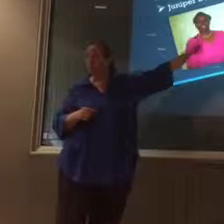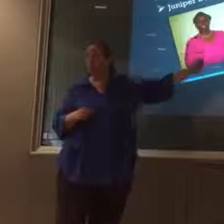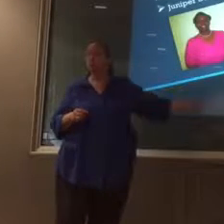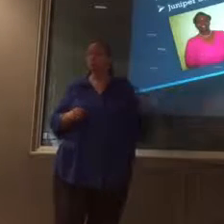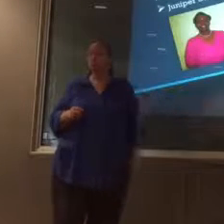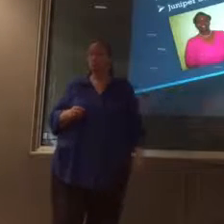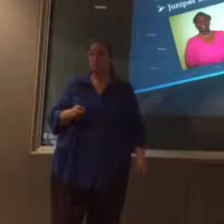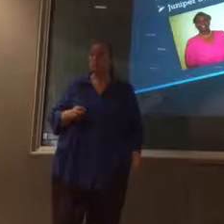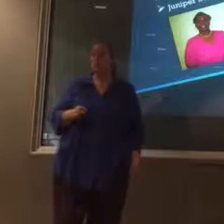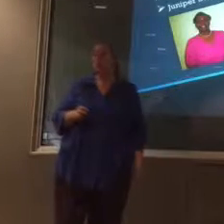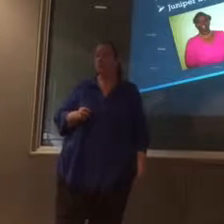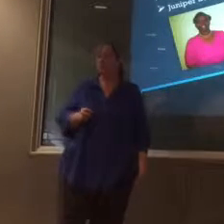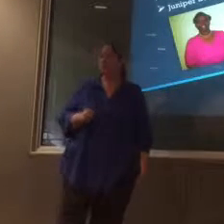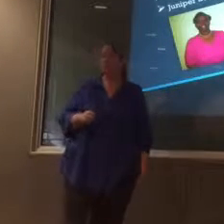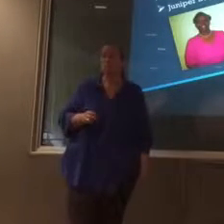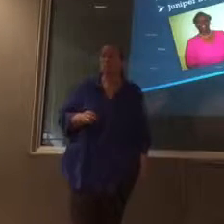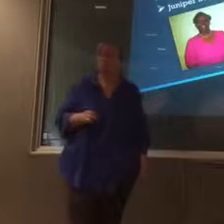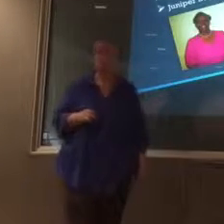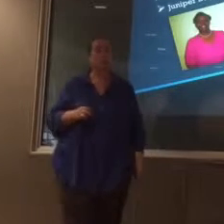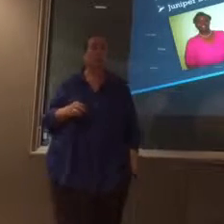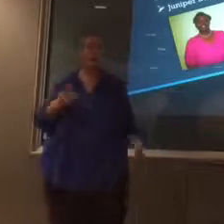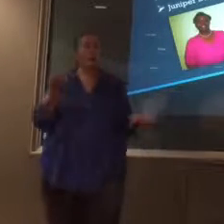gis.confirmations and juniper.sussman.